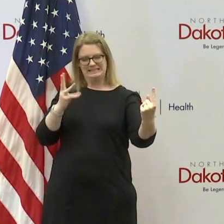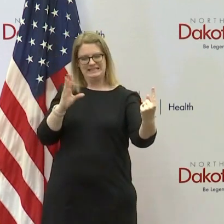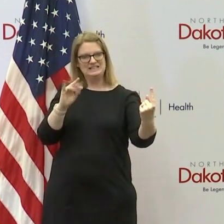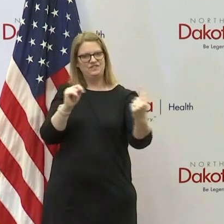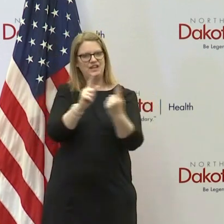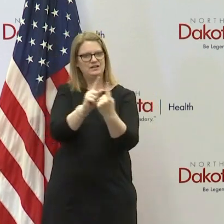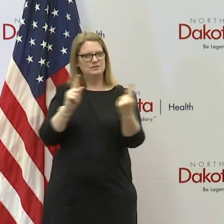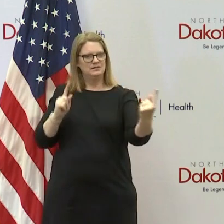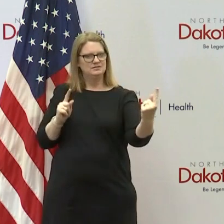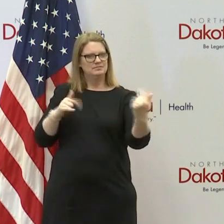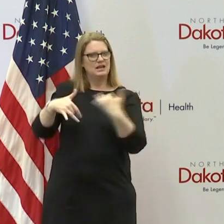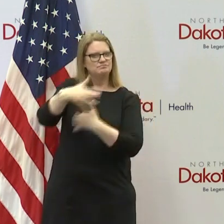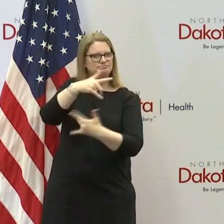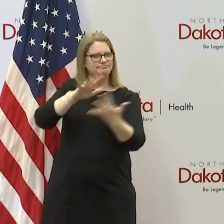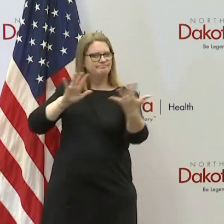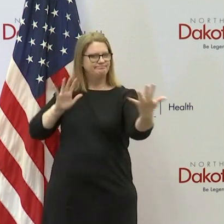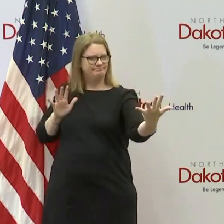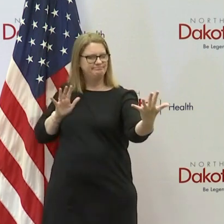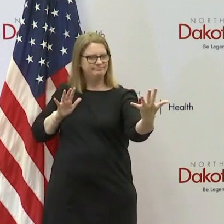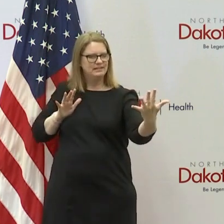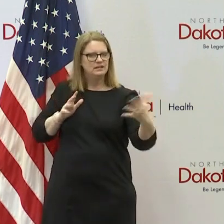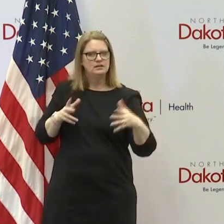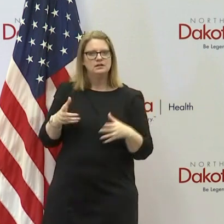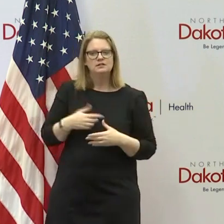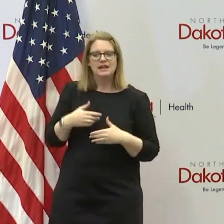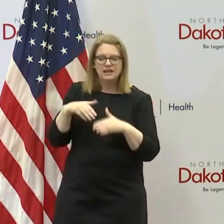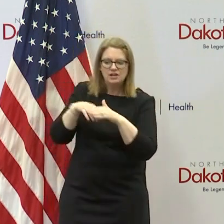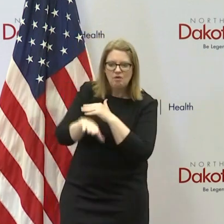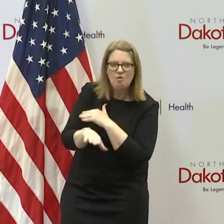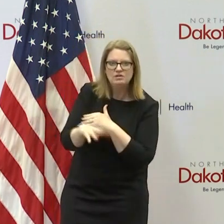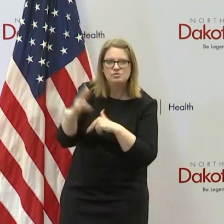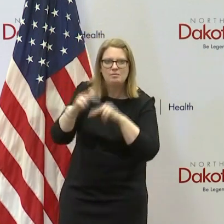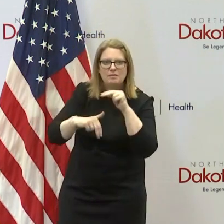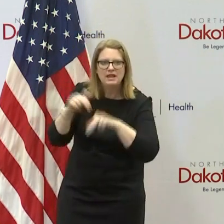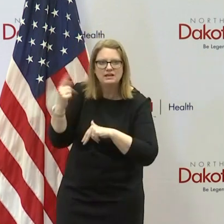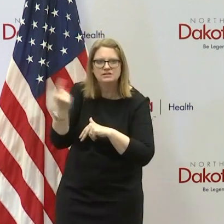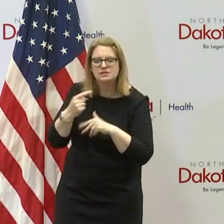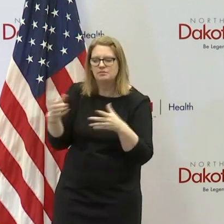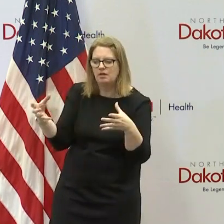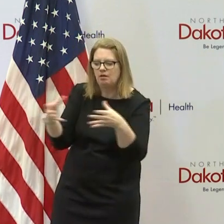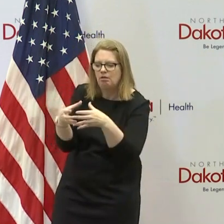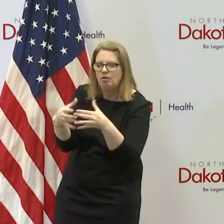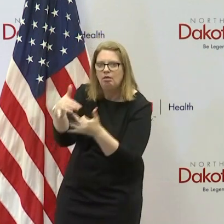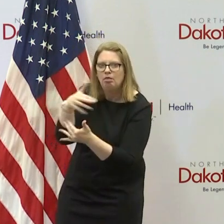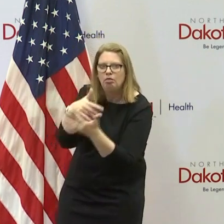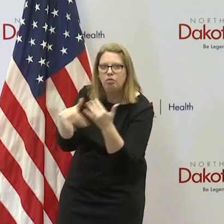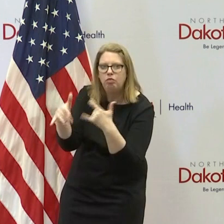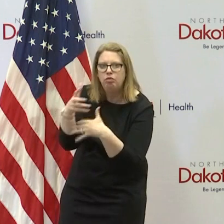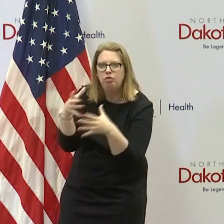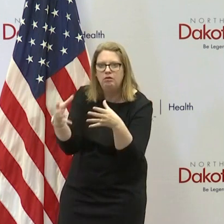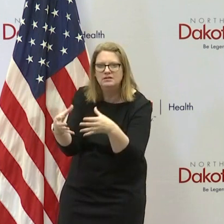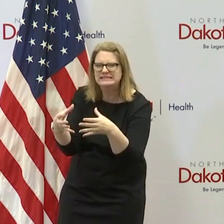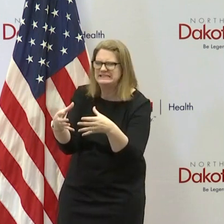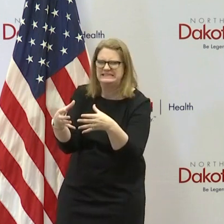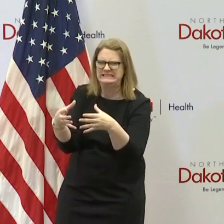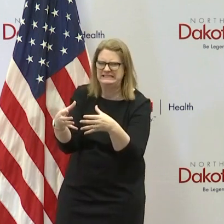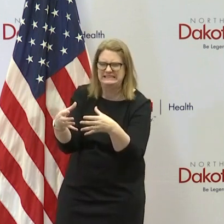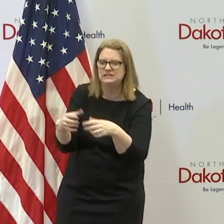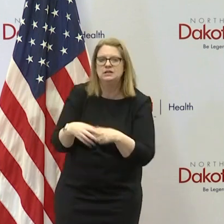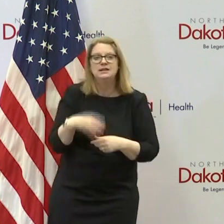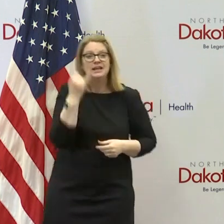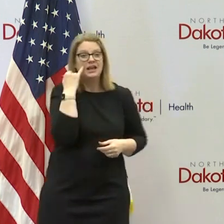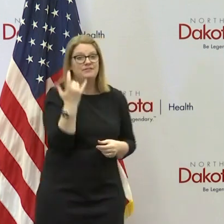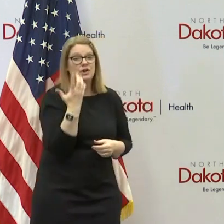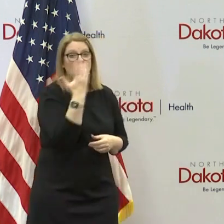feet away or more, avoiding congregating in common areas, even when you're, getting out and enjoying dining